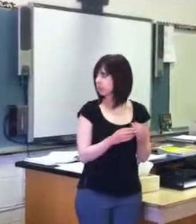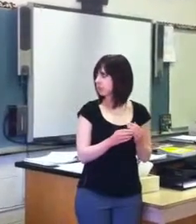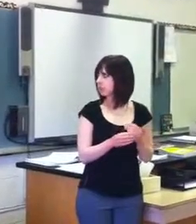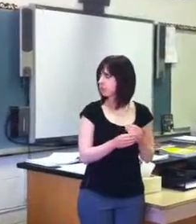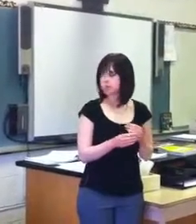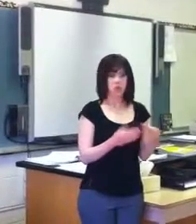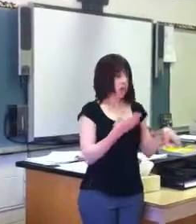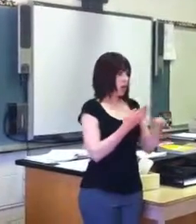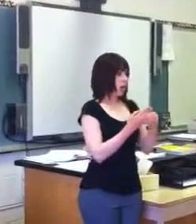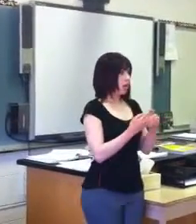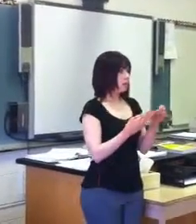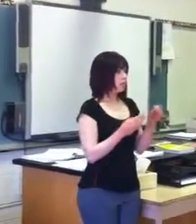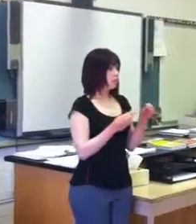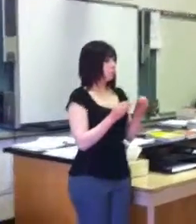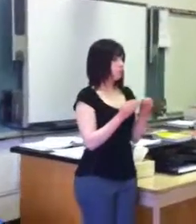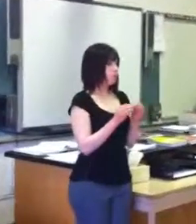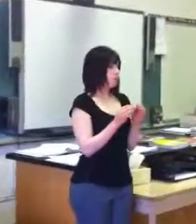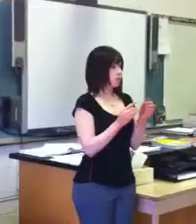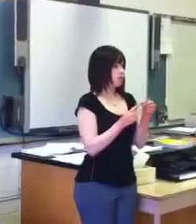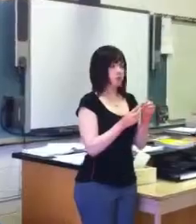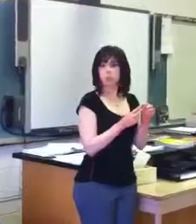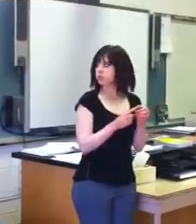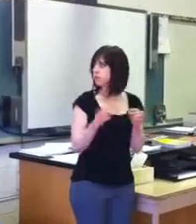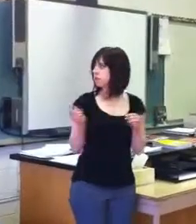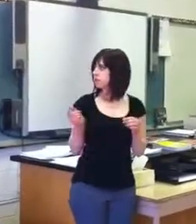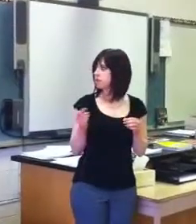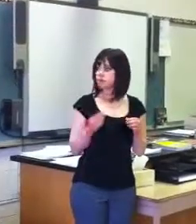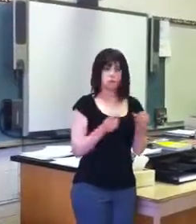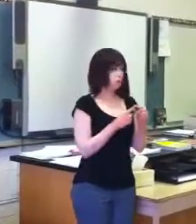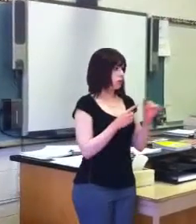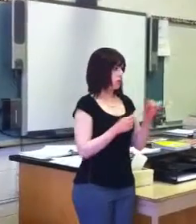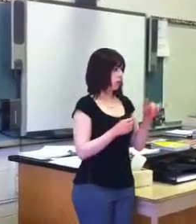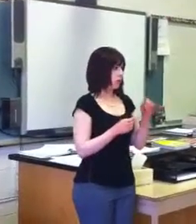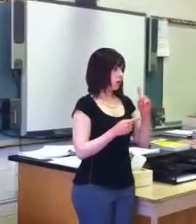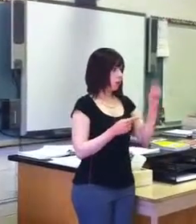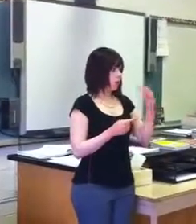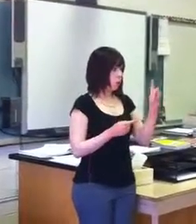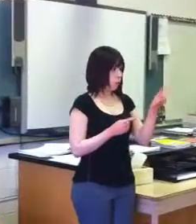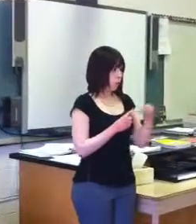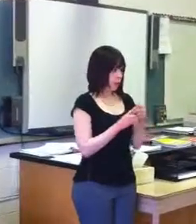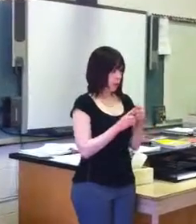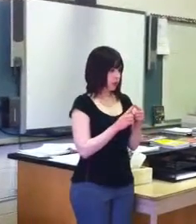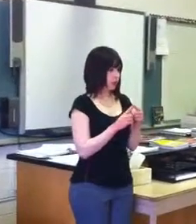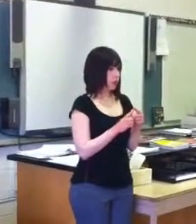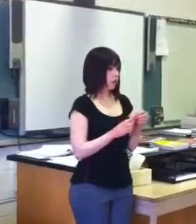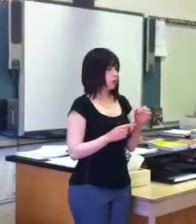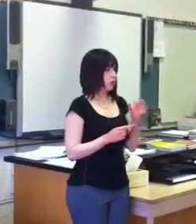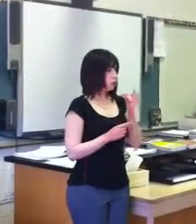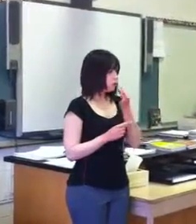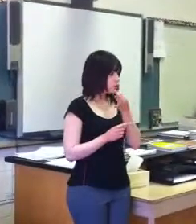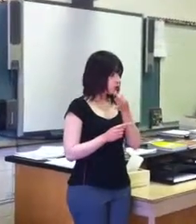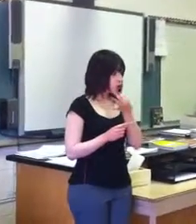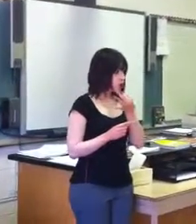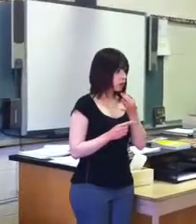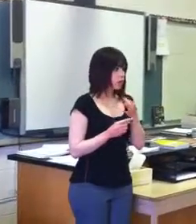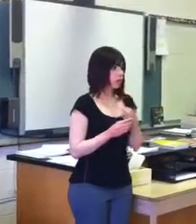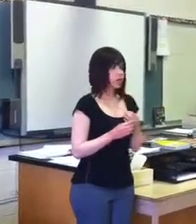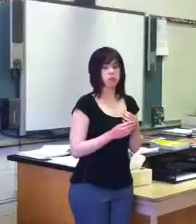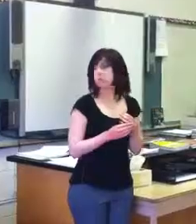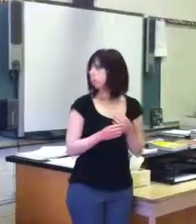to that. Words such as when, soon, during, meanwhile. Because these are all words that tell us when time